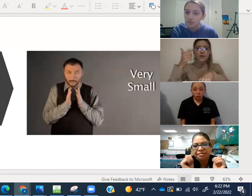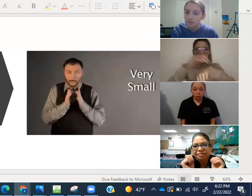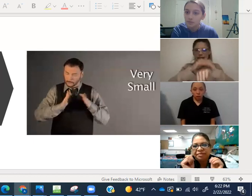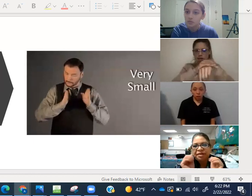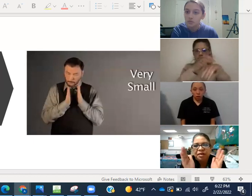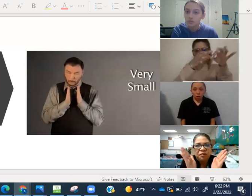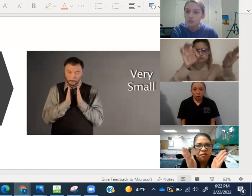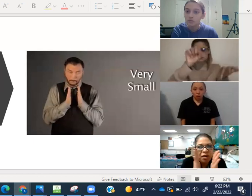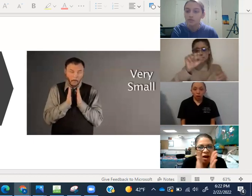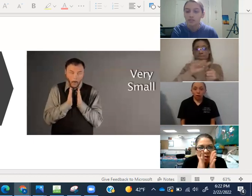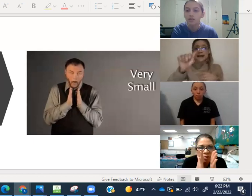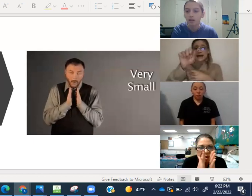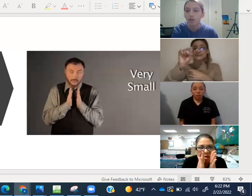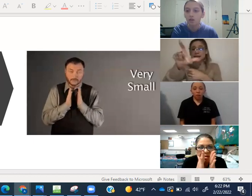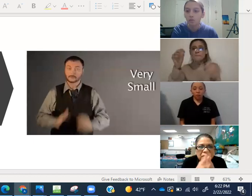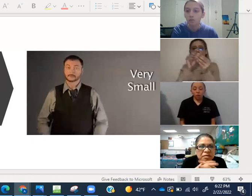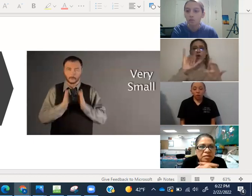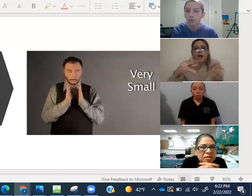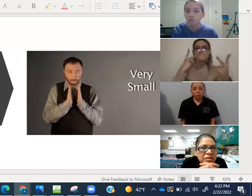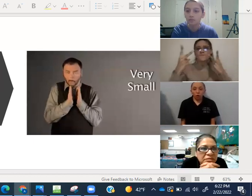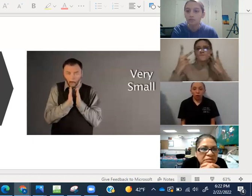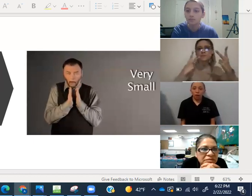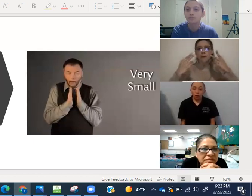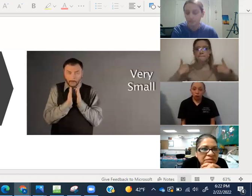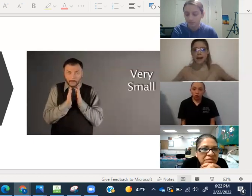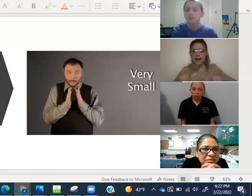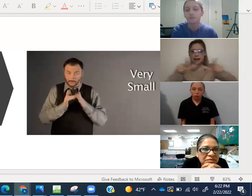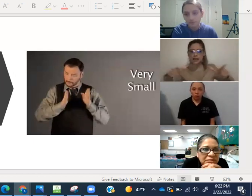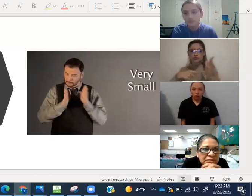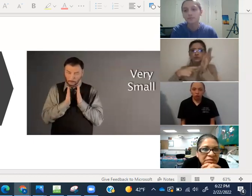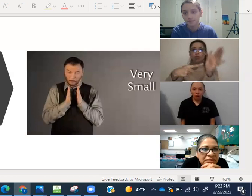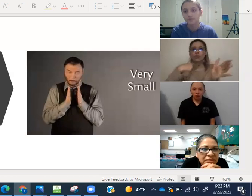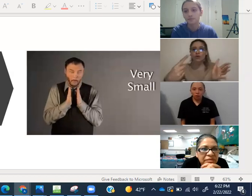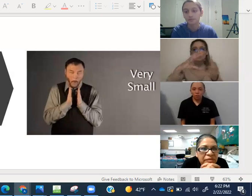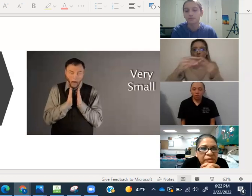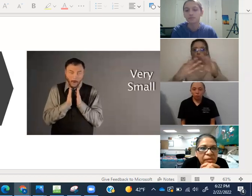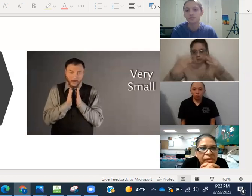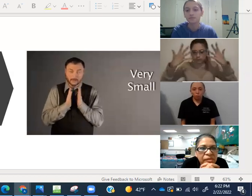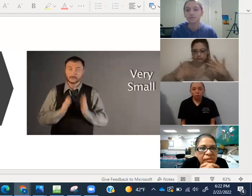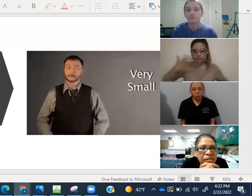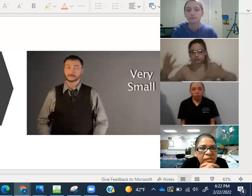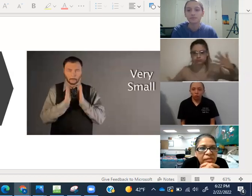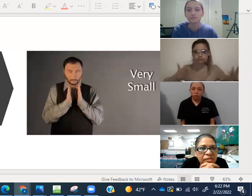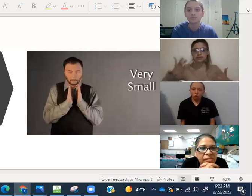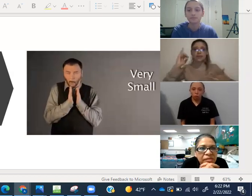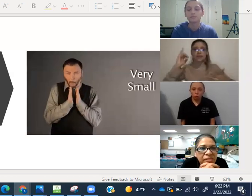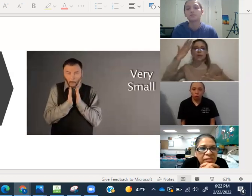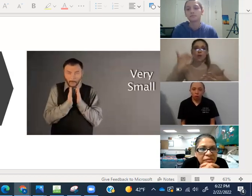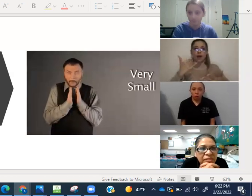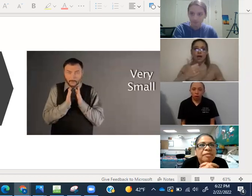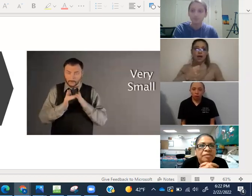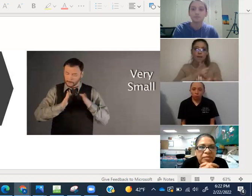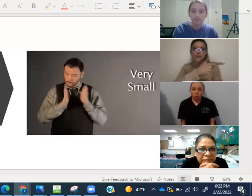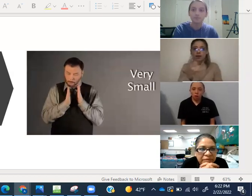C. very small. C is a good help for English and learning English, but ASL is much more